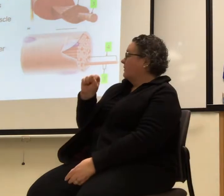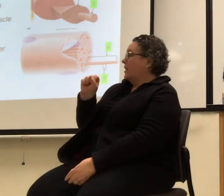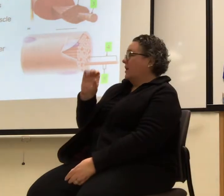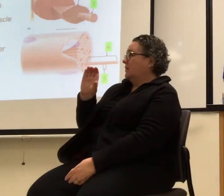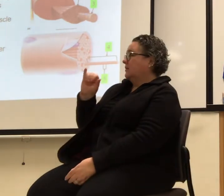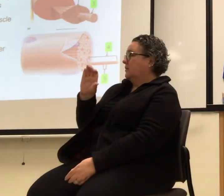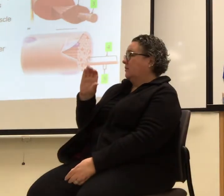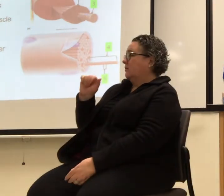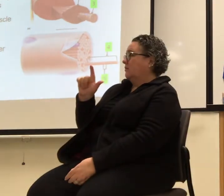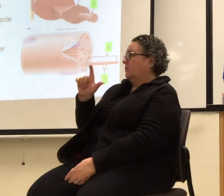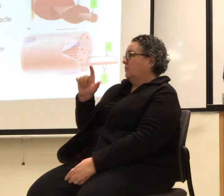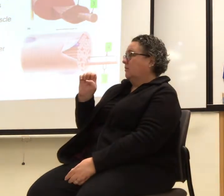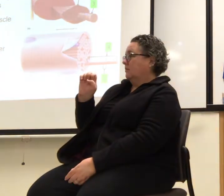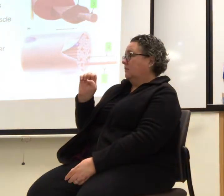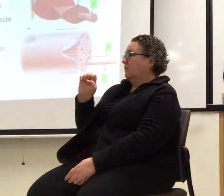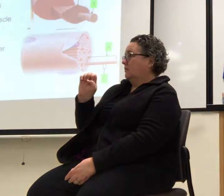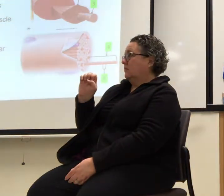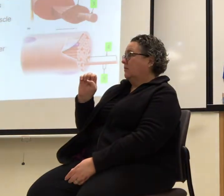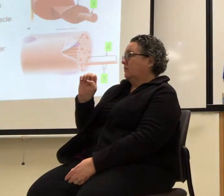muscle